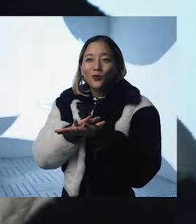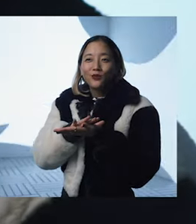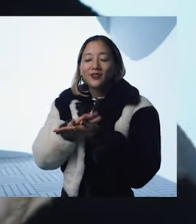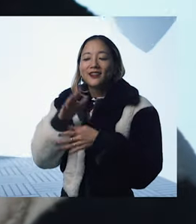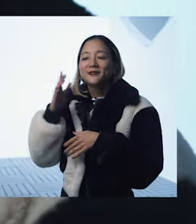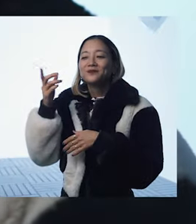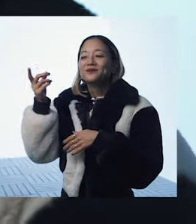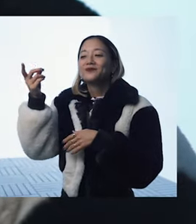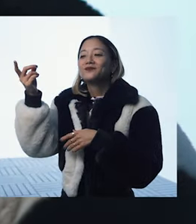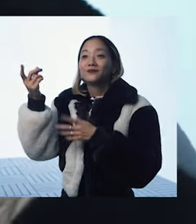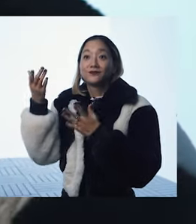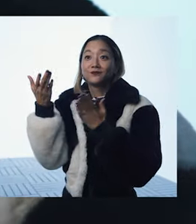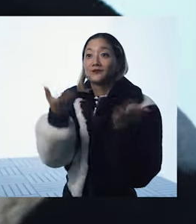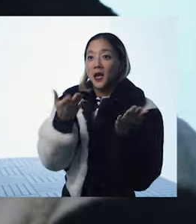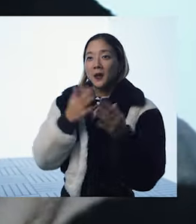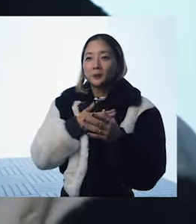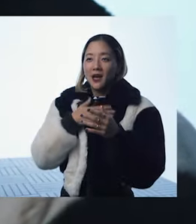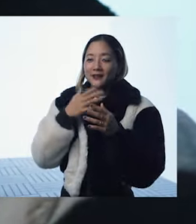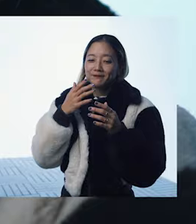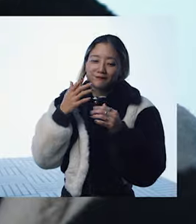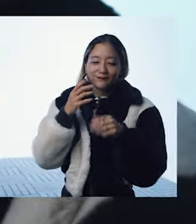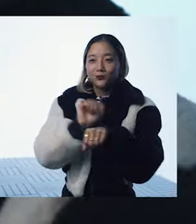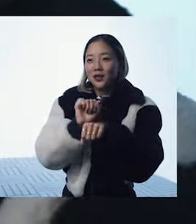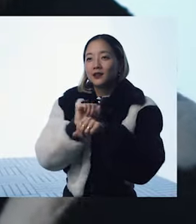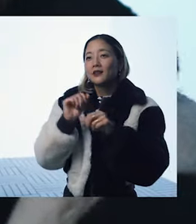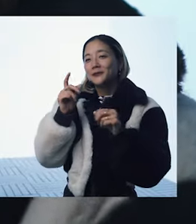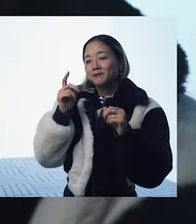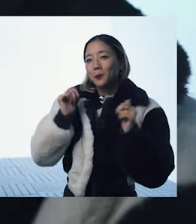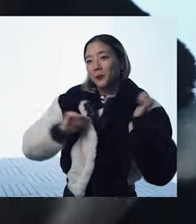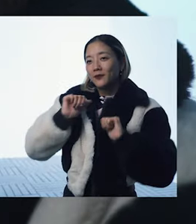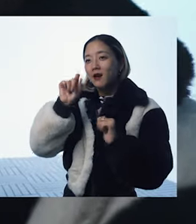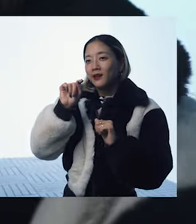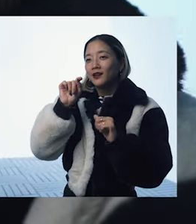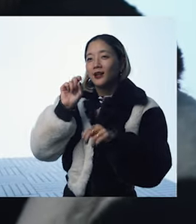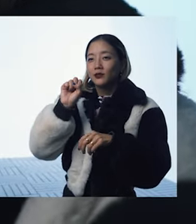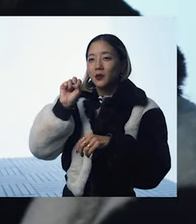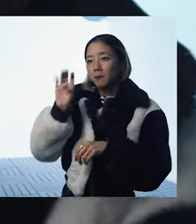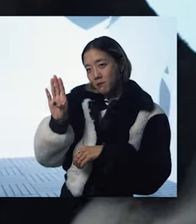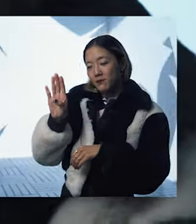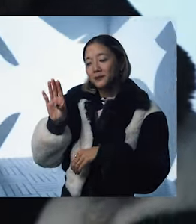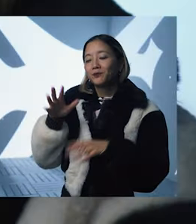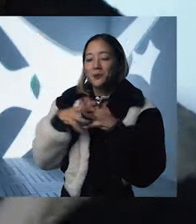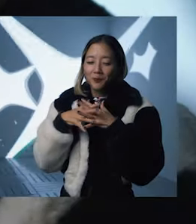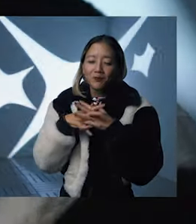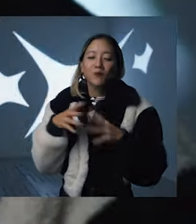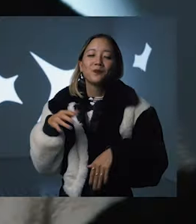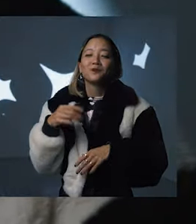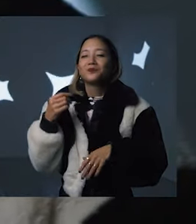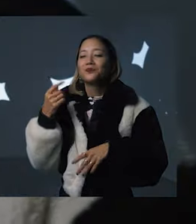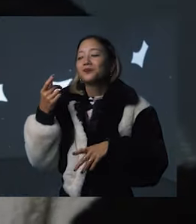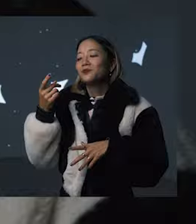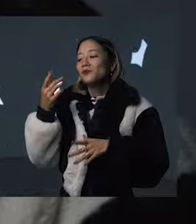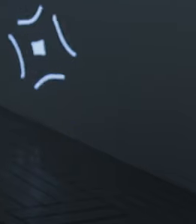school together and he actually nominated a piece of my work, my performance at the Super Bowl in the United